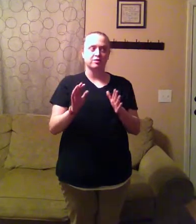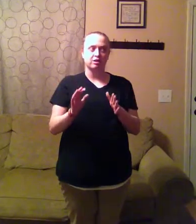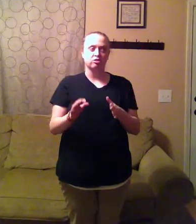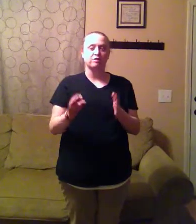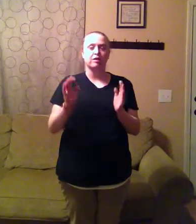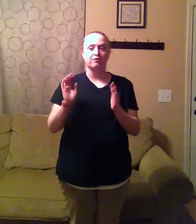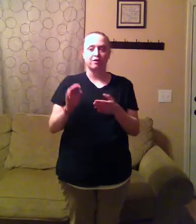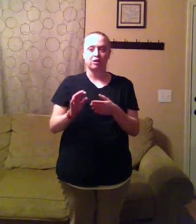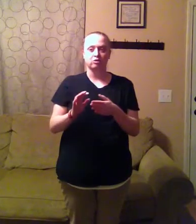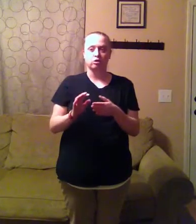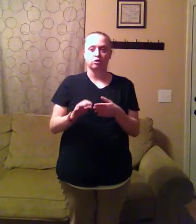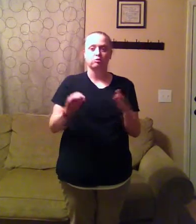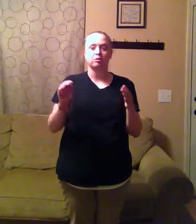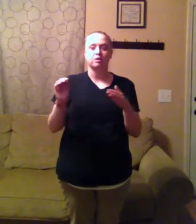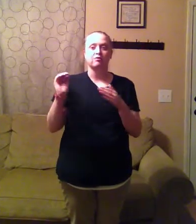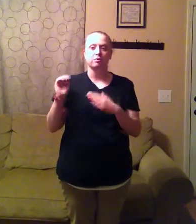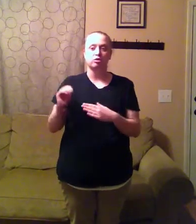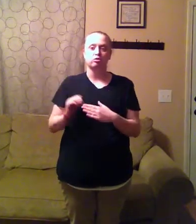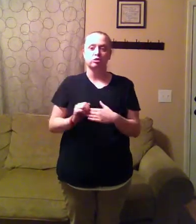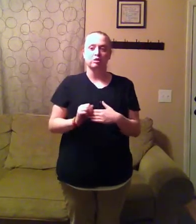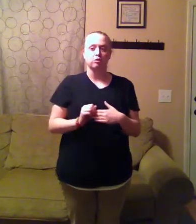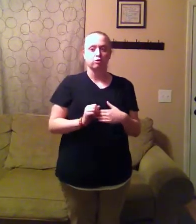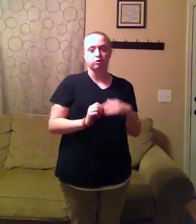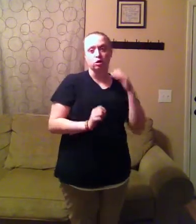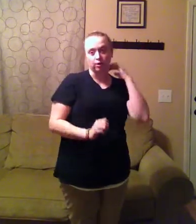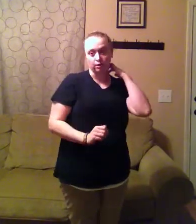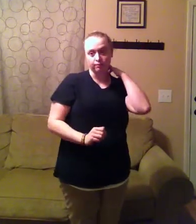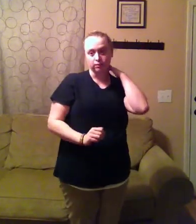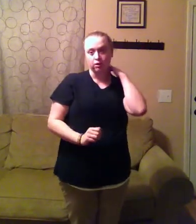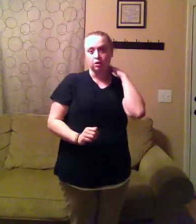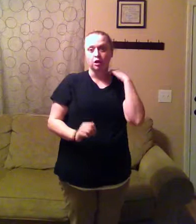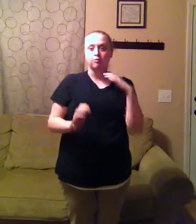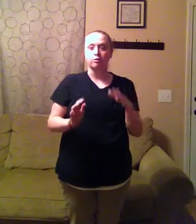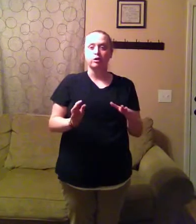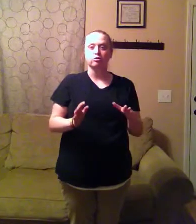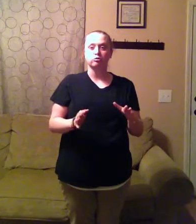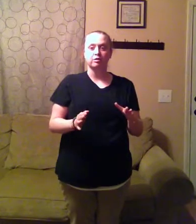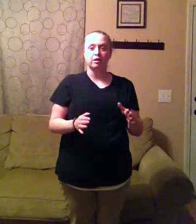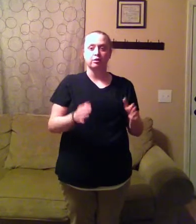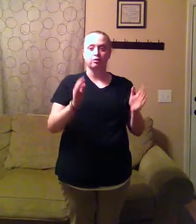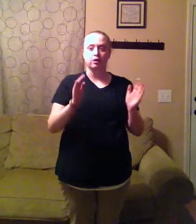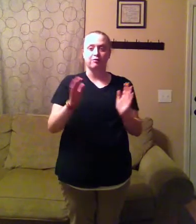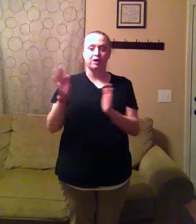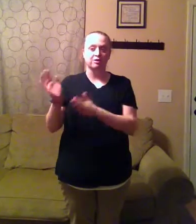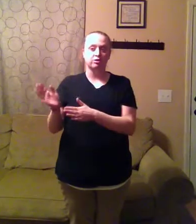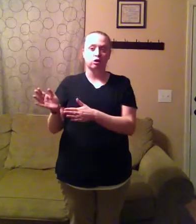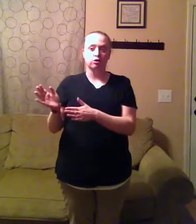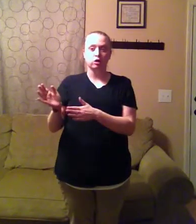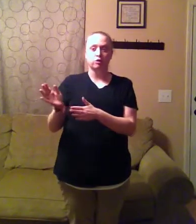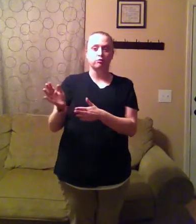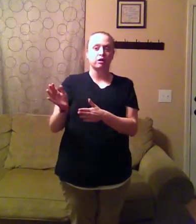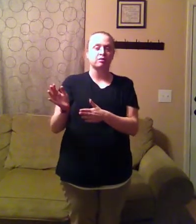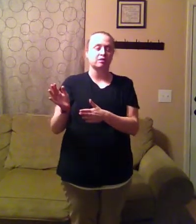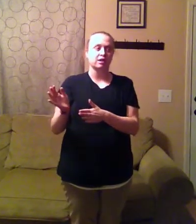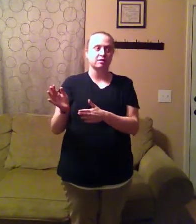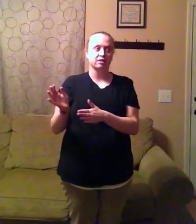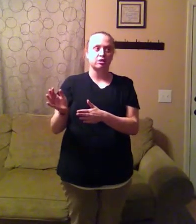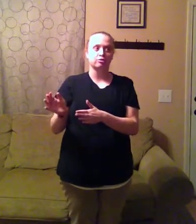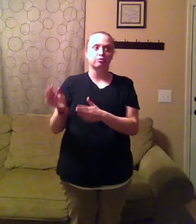stages and flashcards with the information you need to learn on them. It requires you to either advance a card you got correct to the next stage for